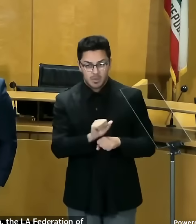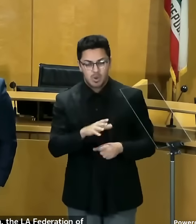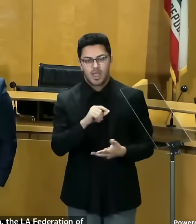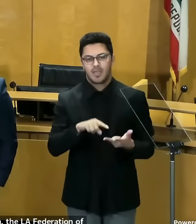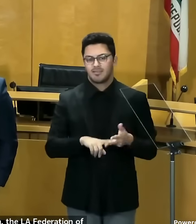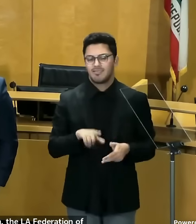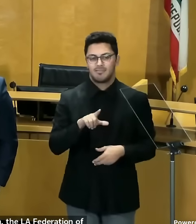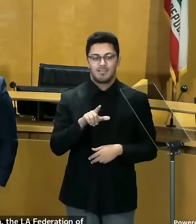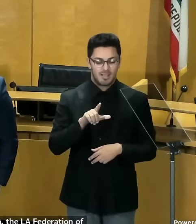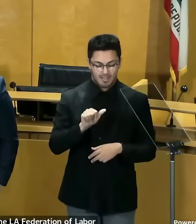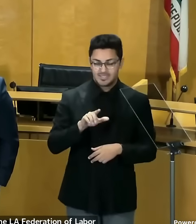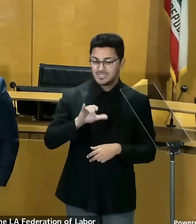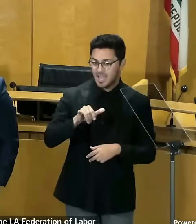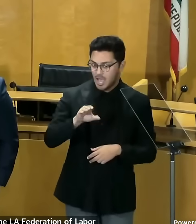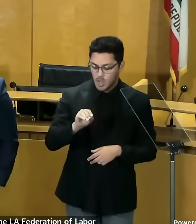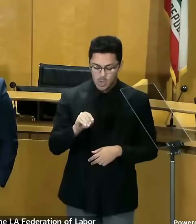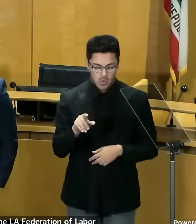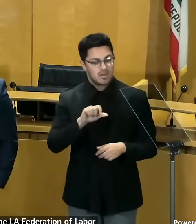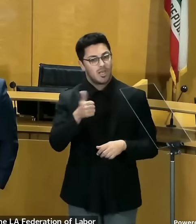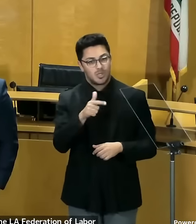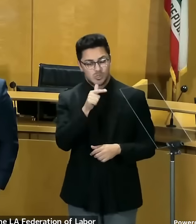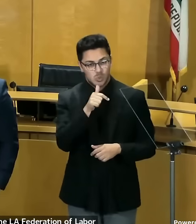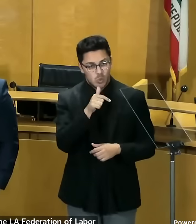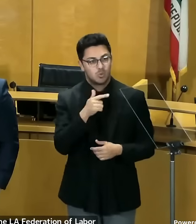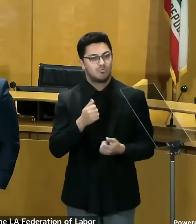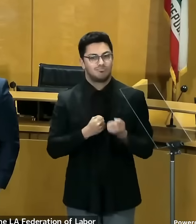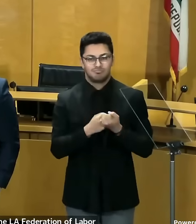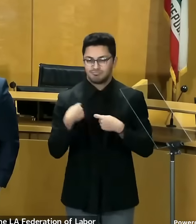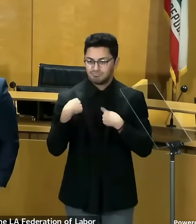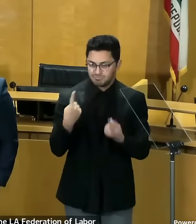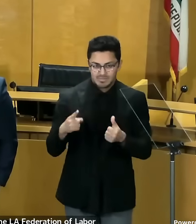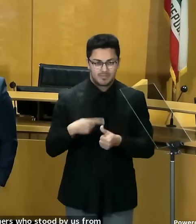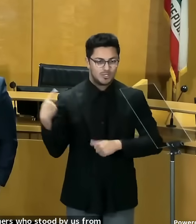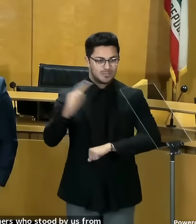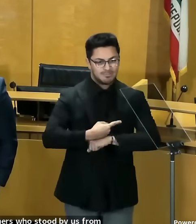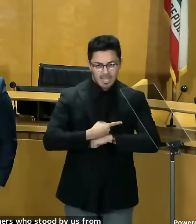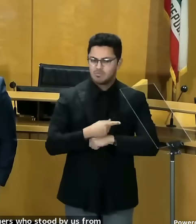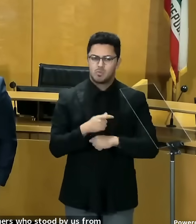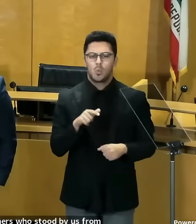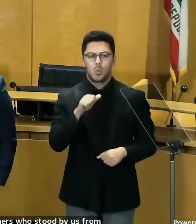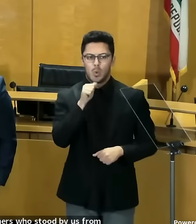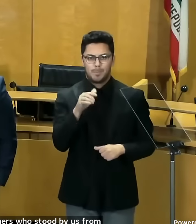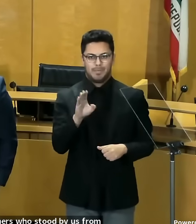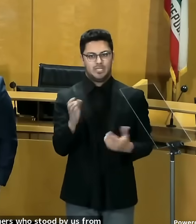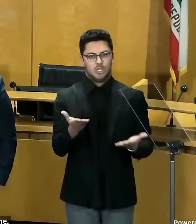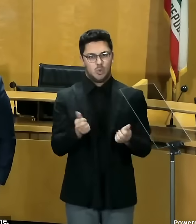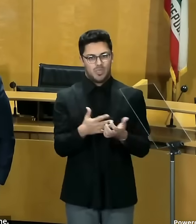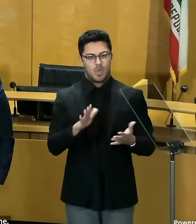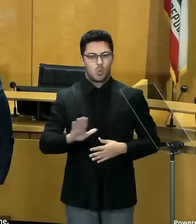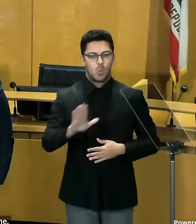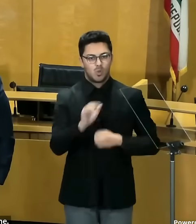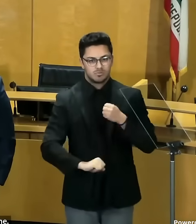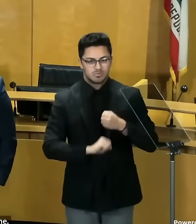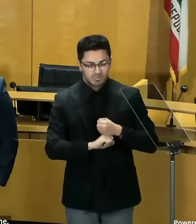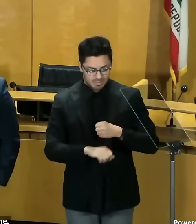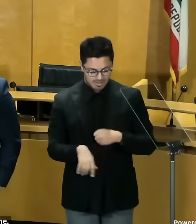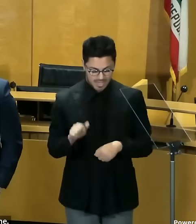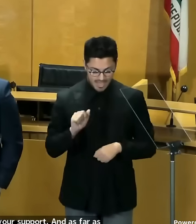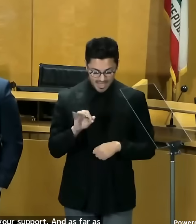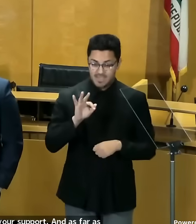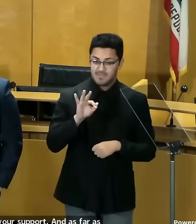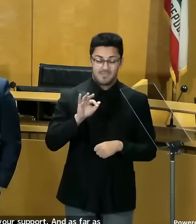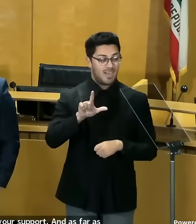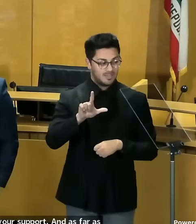AFL-CIO, and so many others who stood by us from day one. We wouldn't be here without your support. And as far as talking about the AFL-CIO, we have